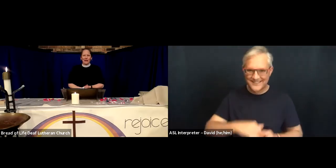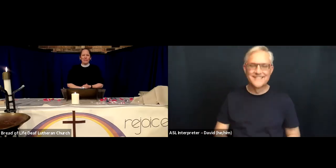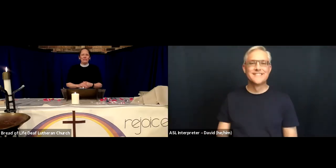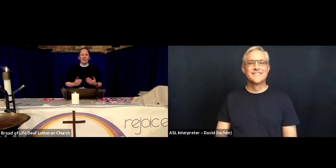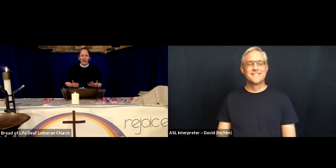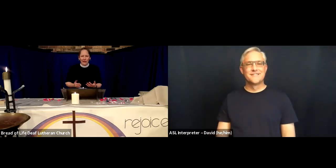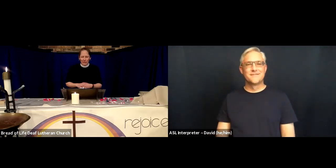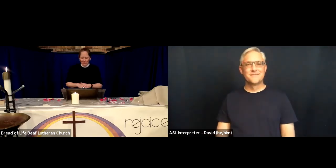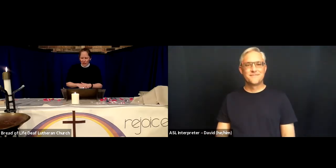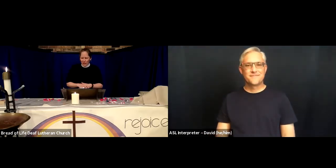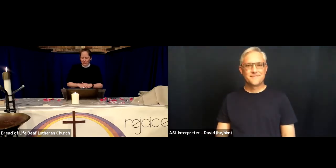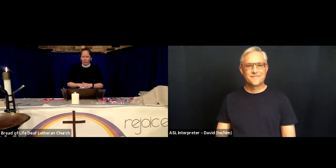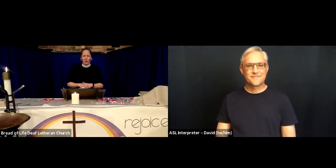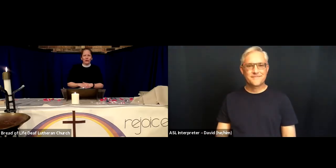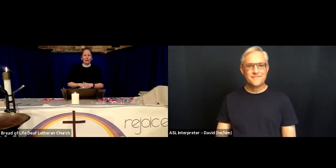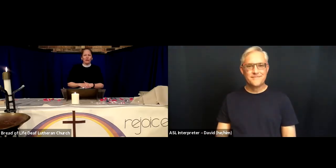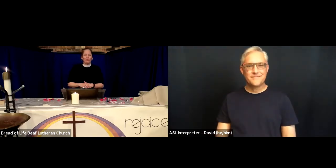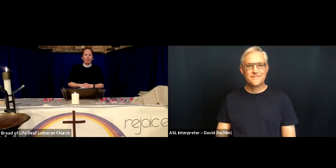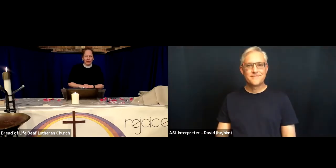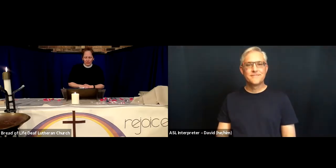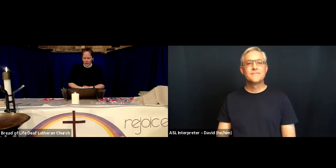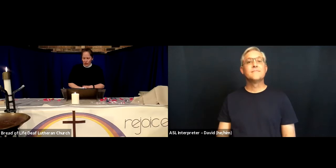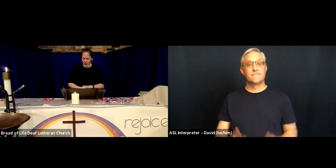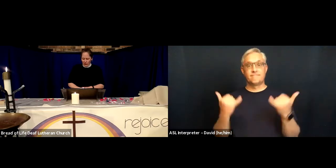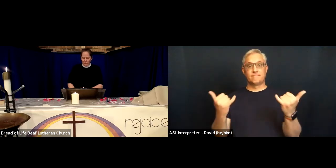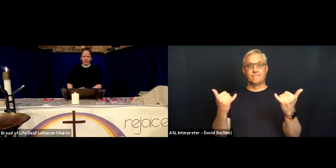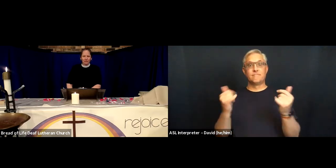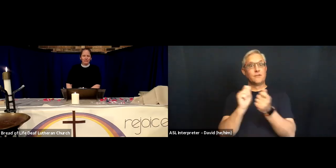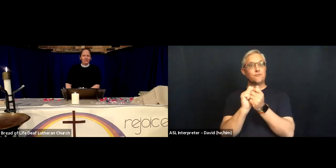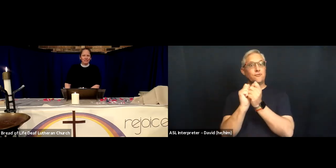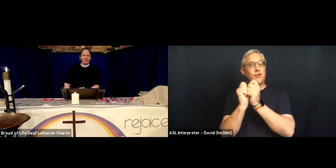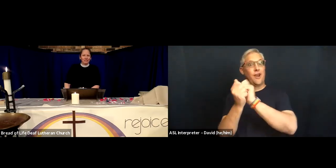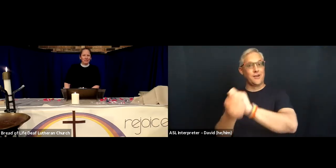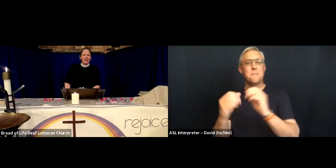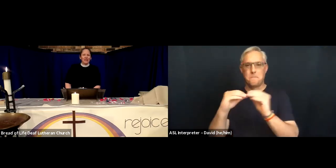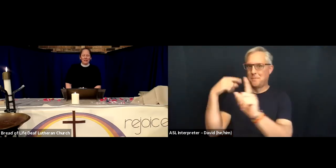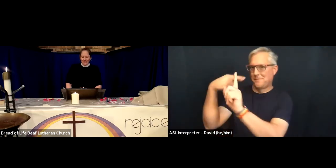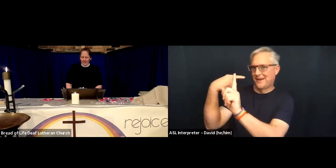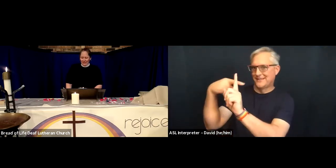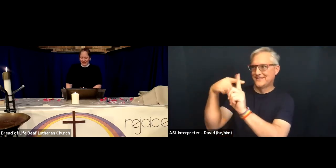This time, maybe changing more the way we want them to change.